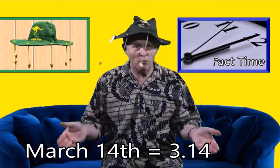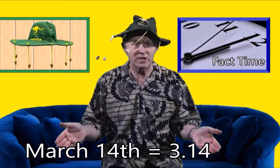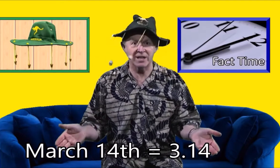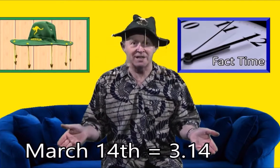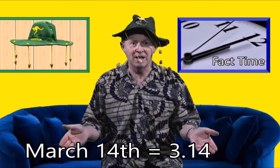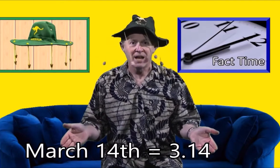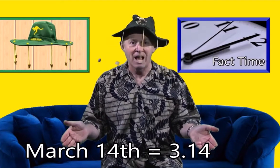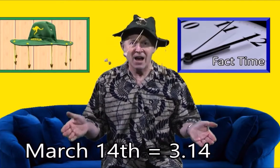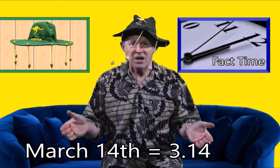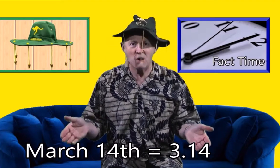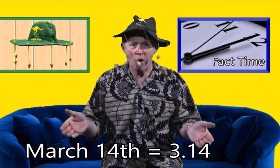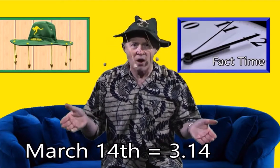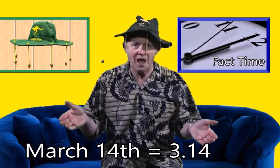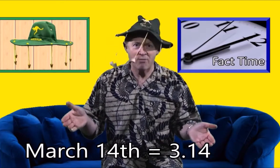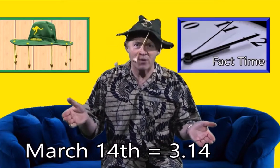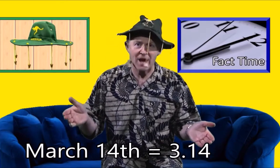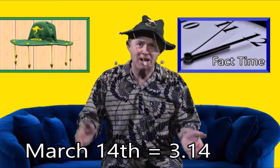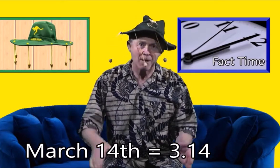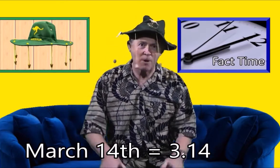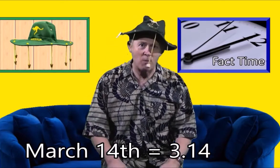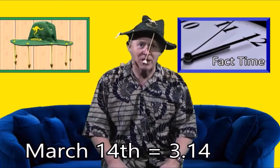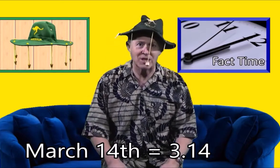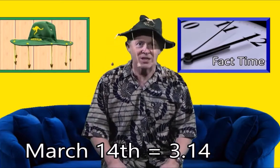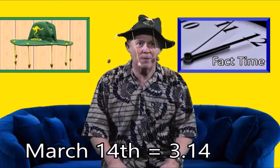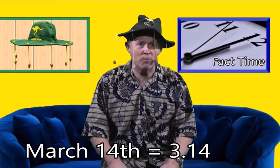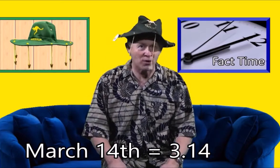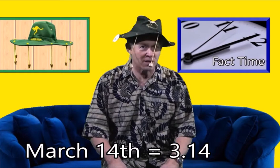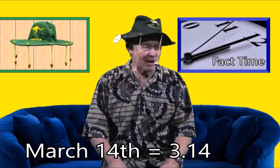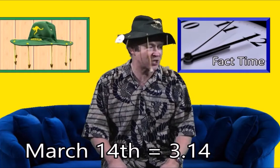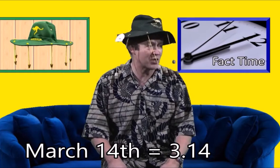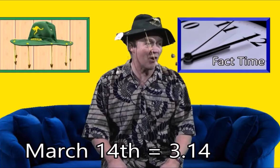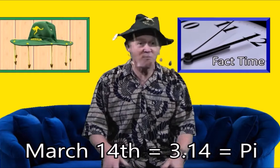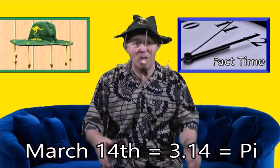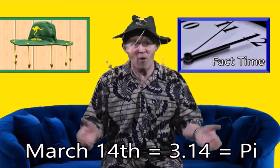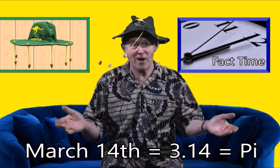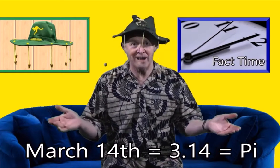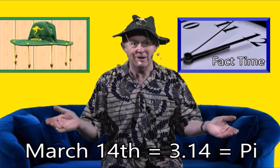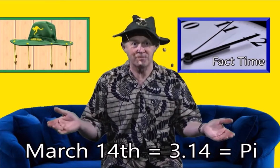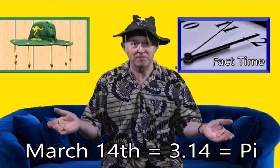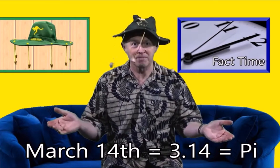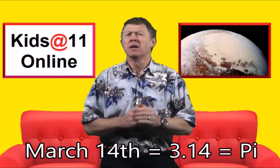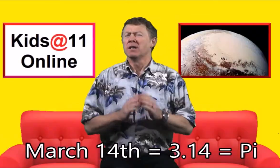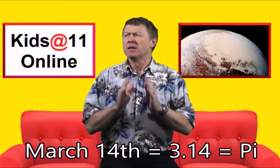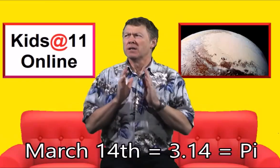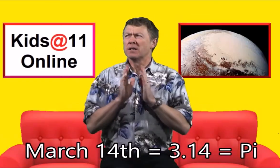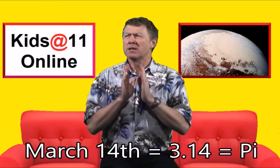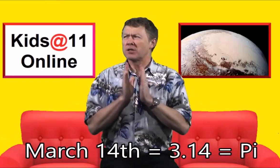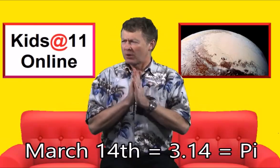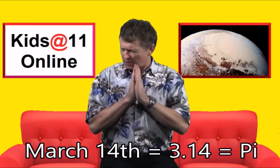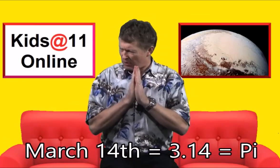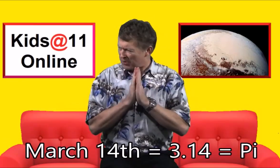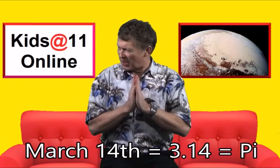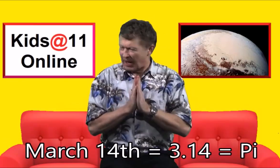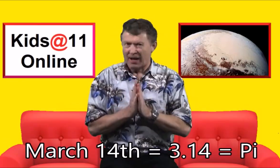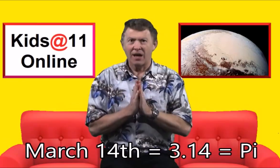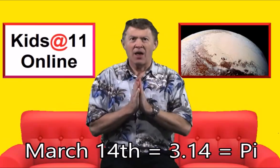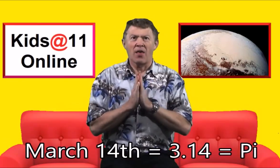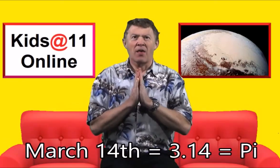14. And you are left with a number which is the approximation of pi. So you're saying